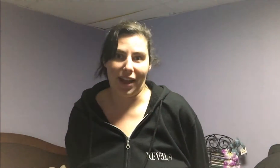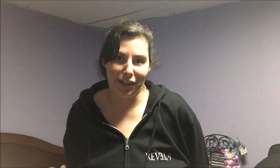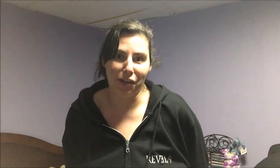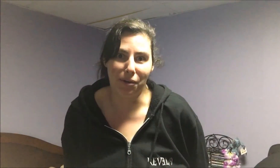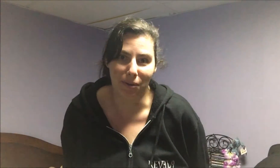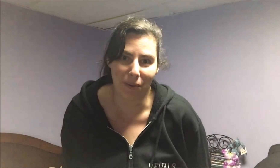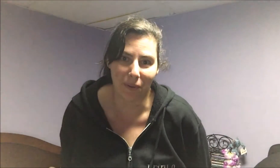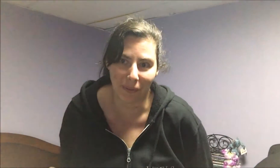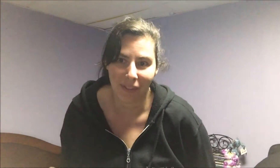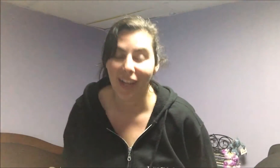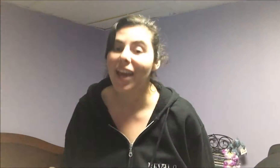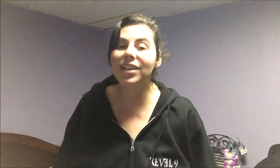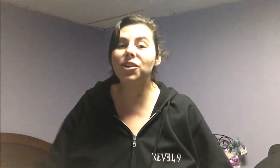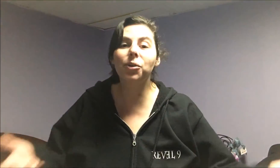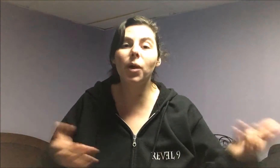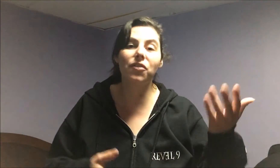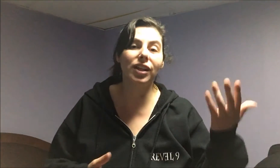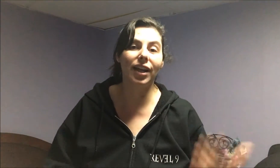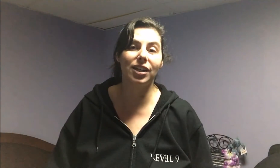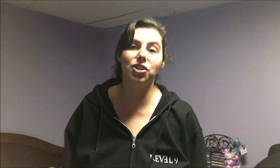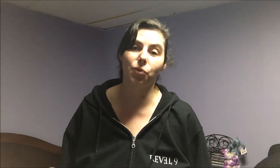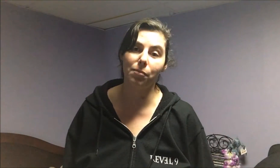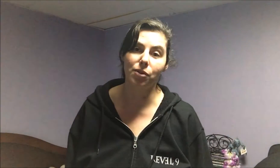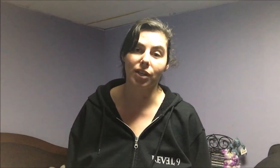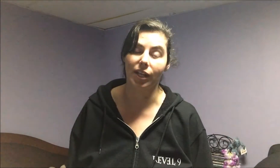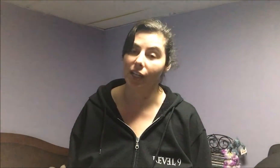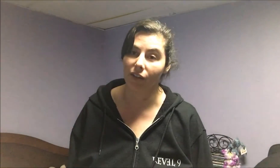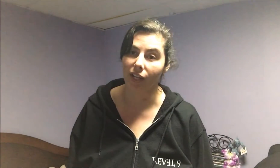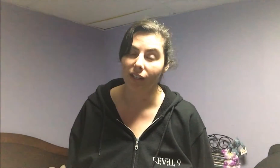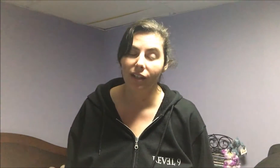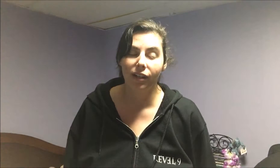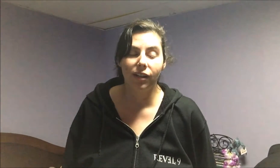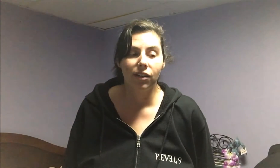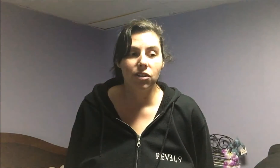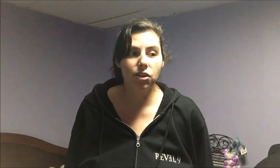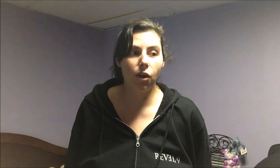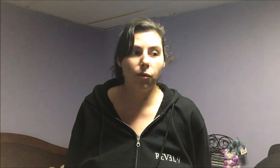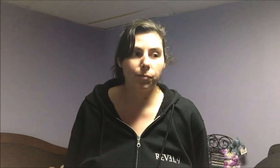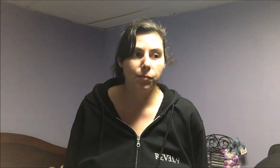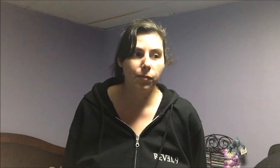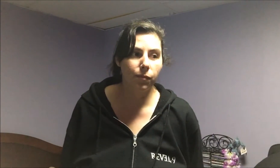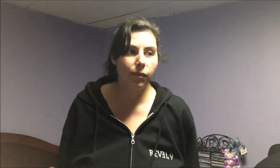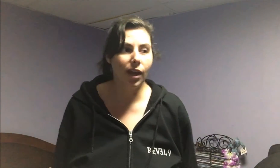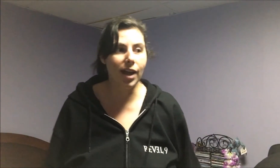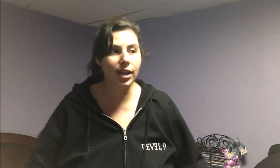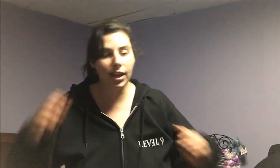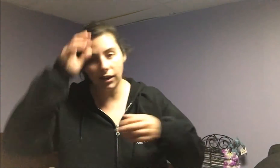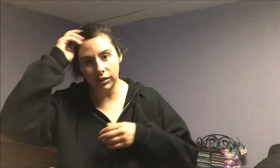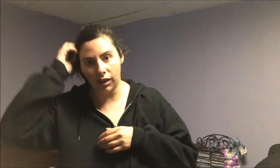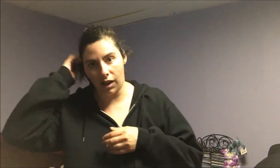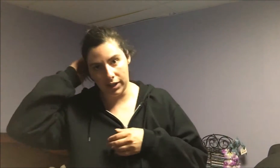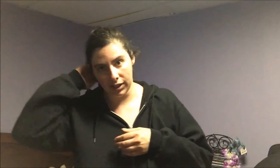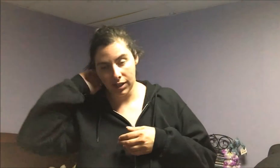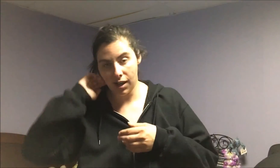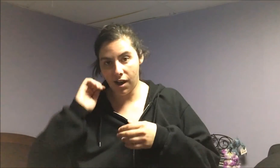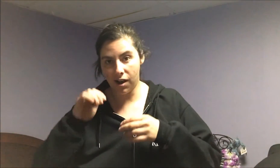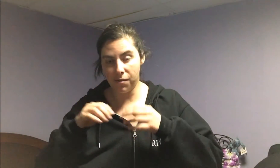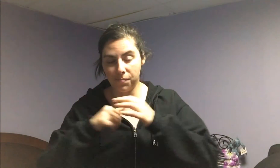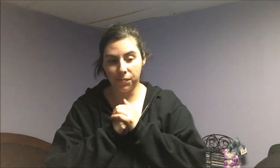I do. And it's the only way really I can enjoy music and hear it. So as I get on the line,